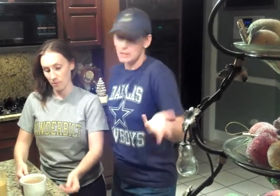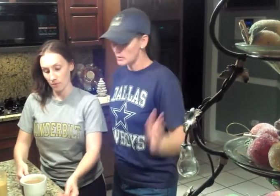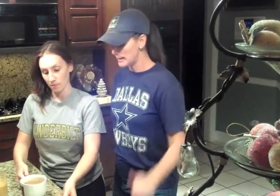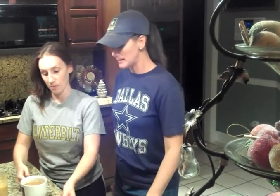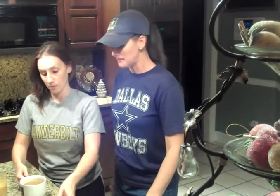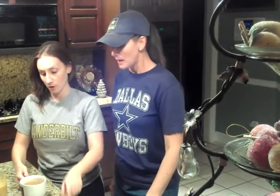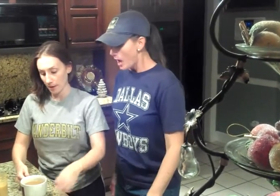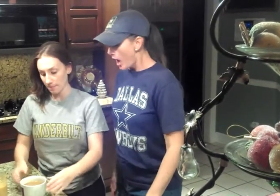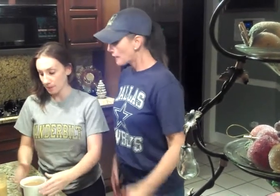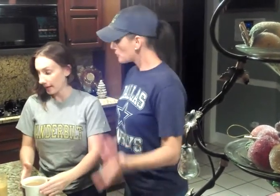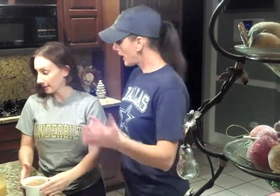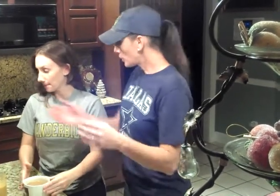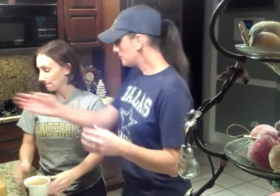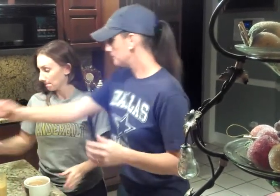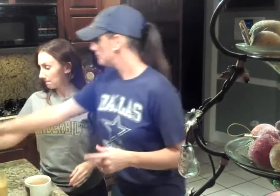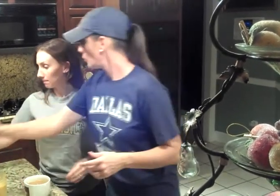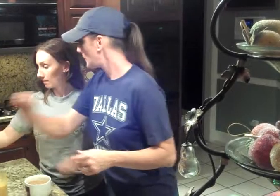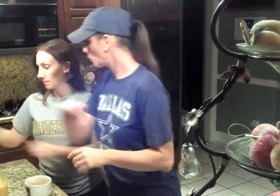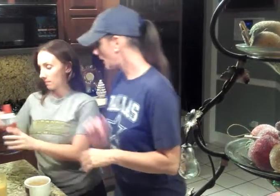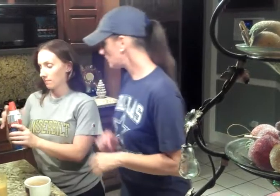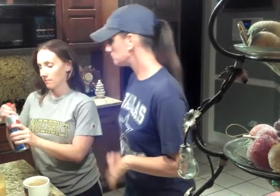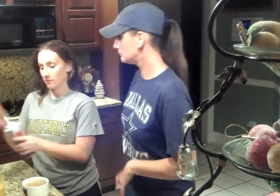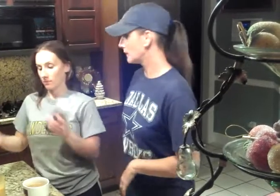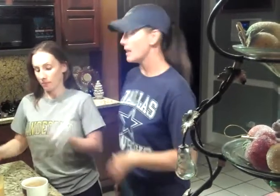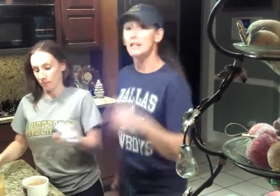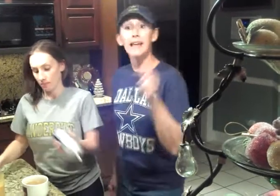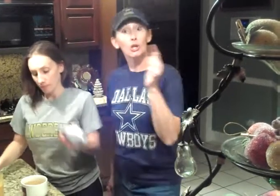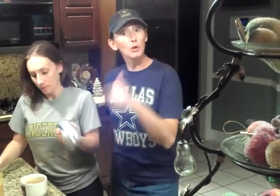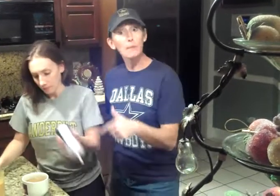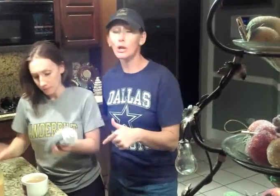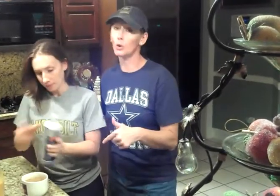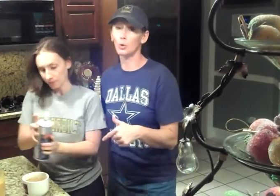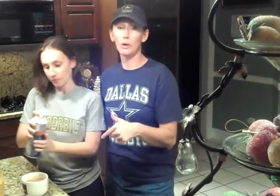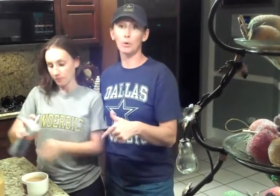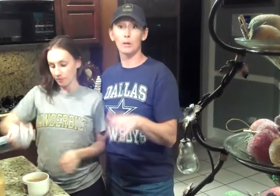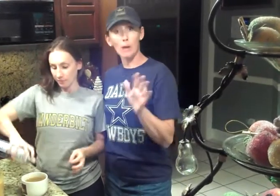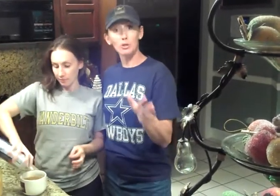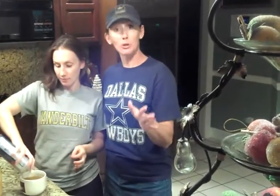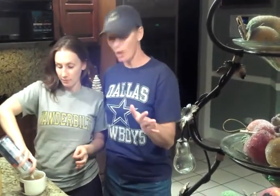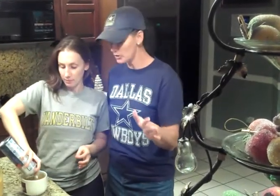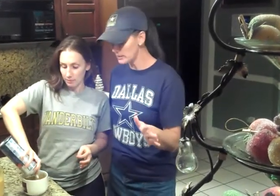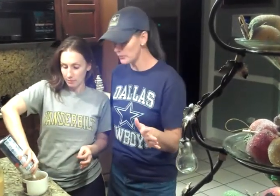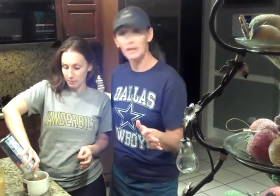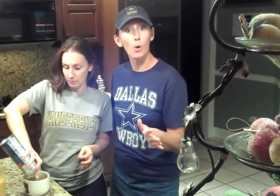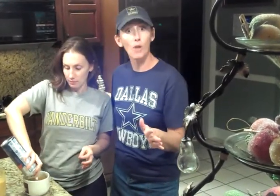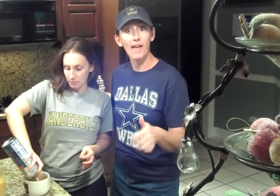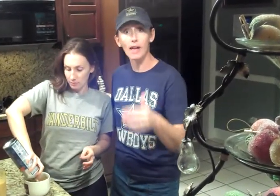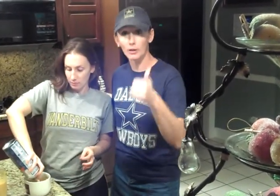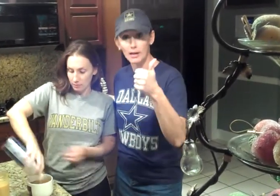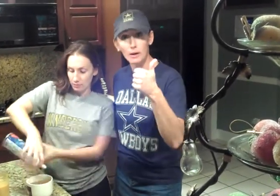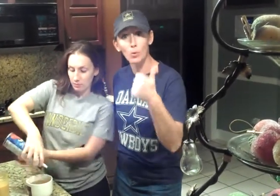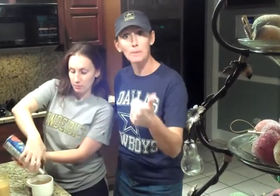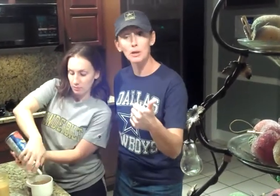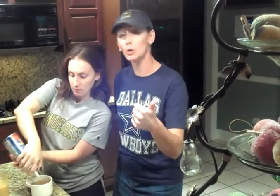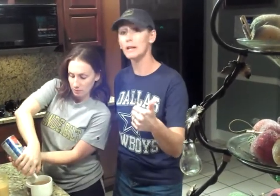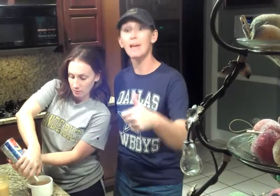what's easy. Okay. All right, there, whipped cream. Now, you can make your own whipped cream. I'll be doing a whole separate video on that, on how to make whipping cream